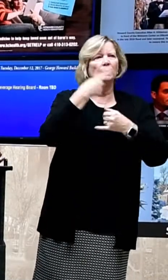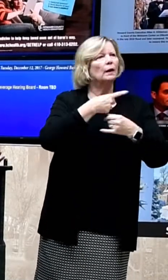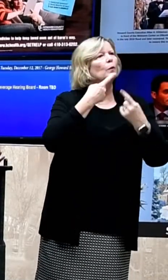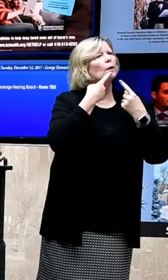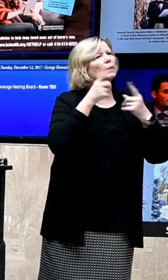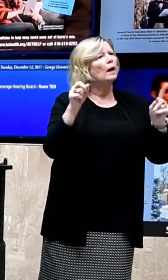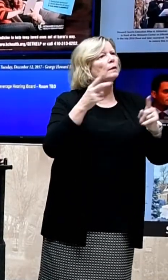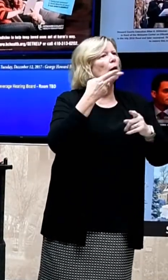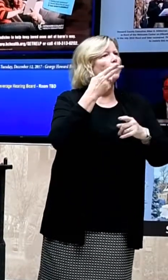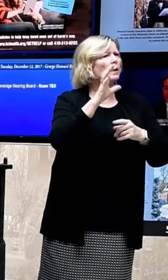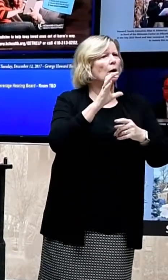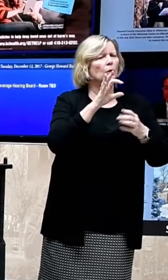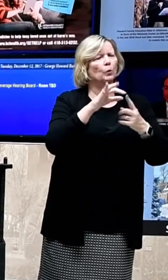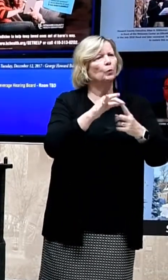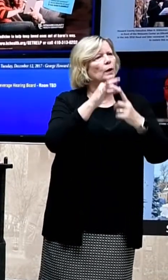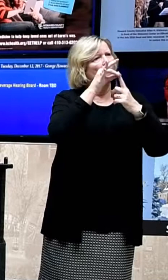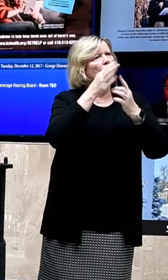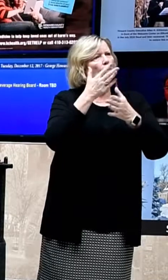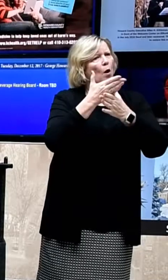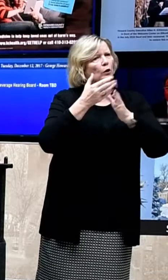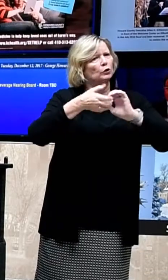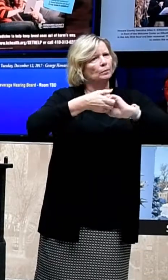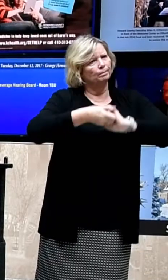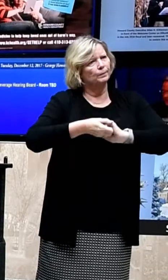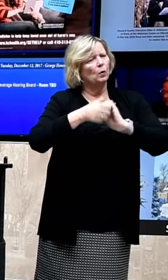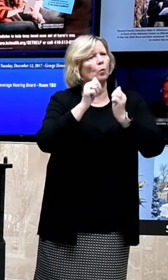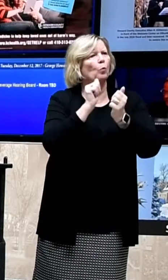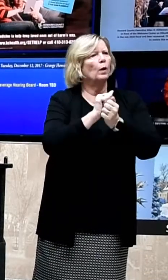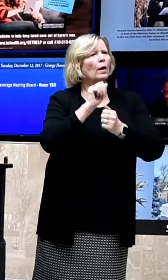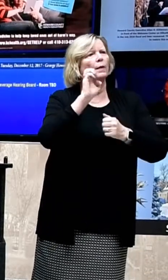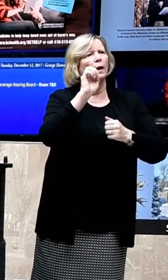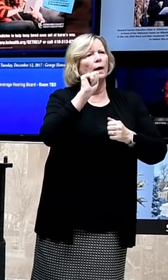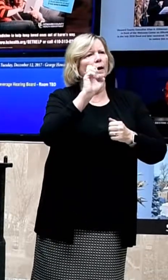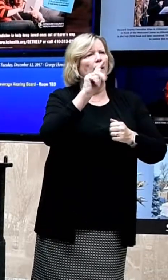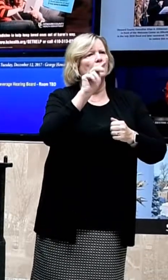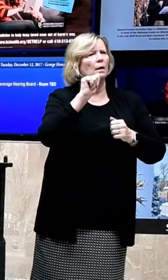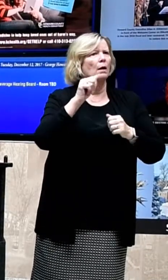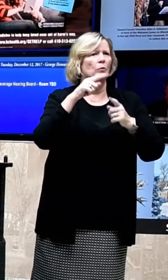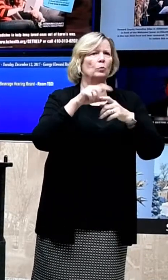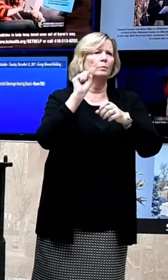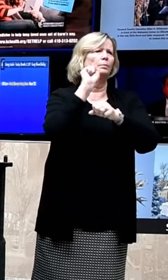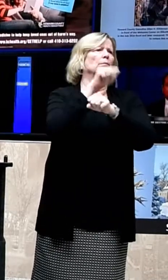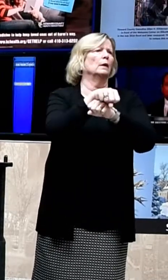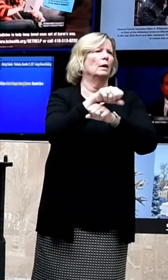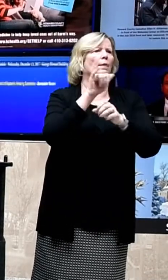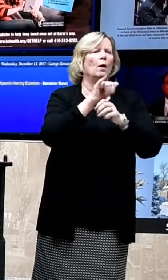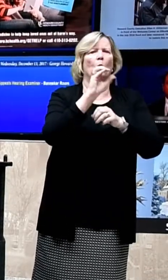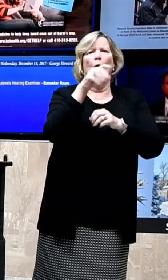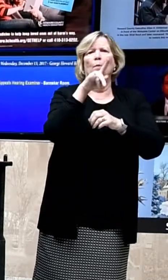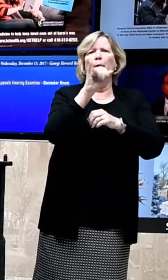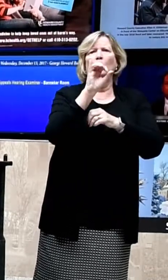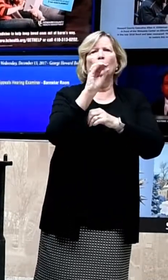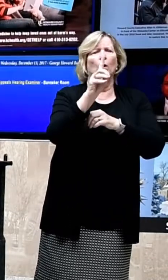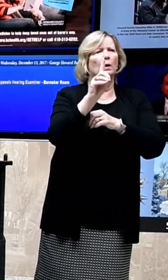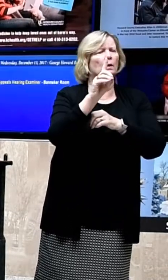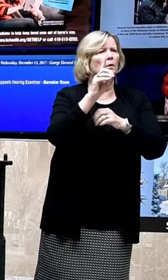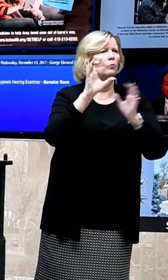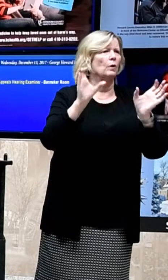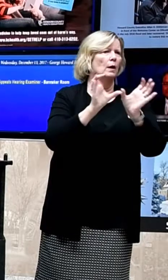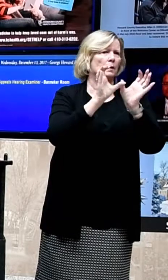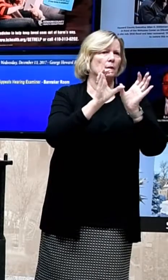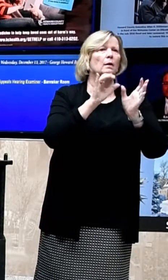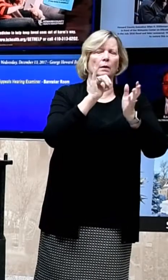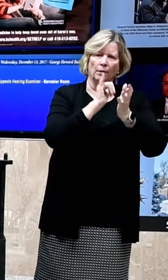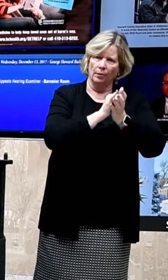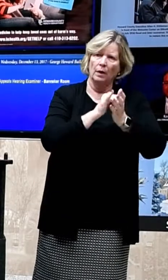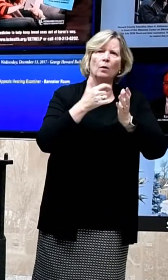Howard County's unique partnership with Aetna to combat the opioid crisis. This is an important effort to reverse the